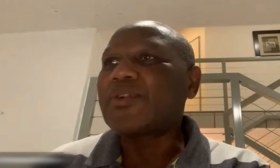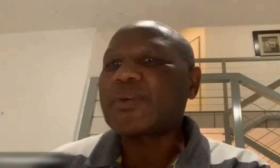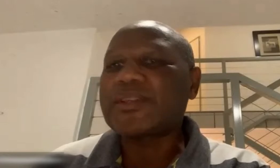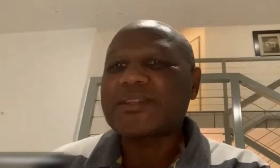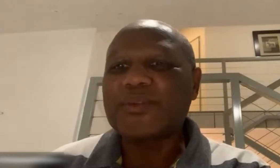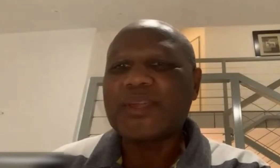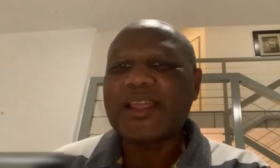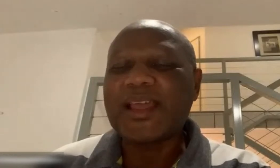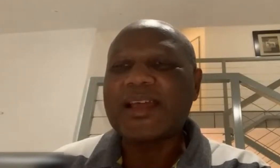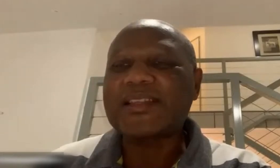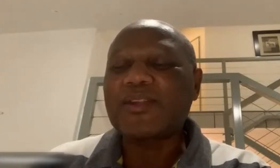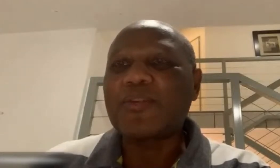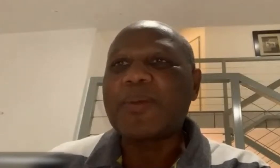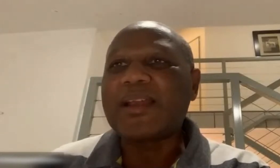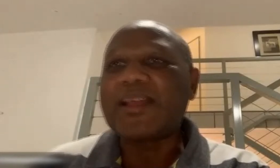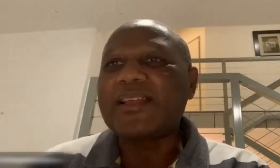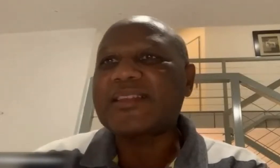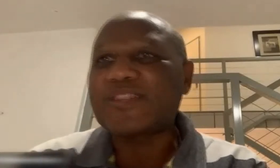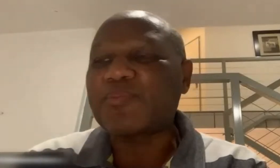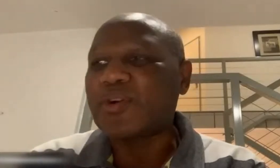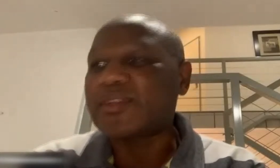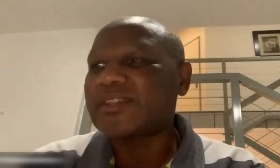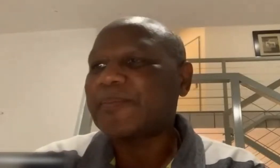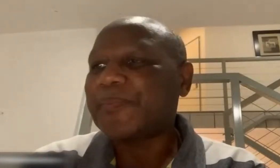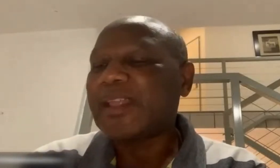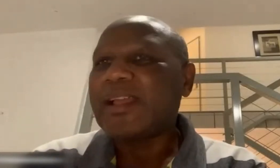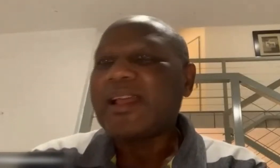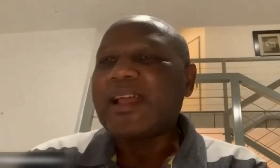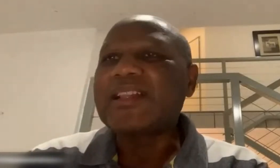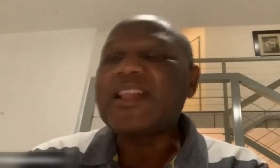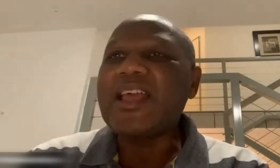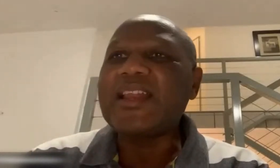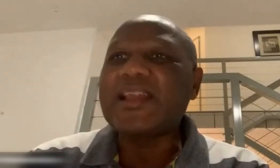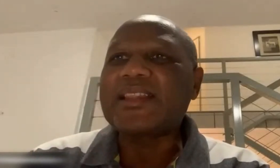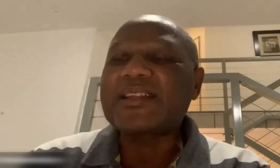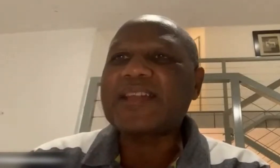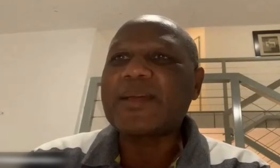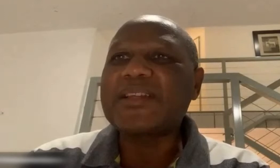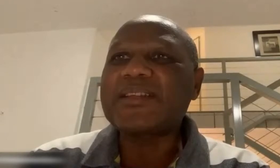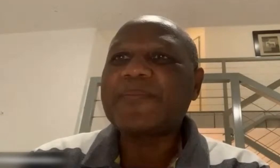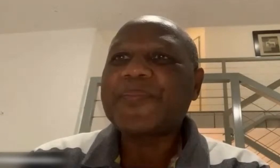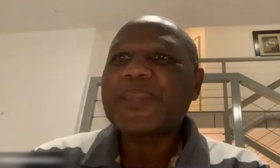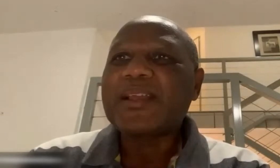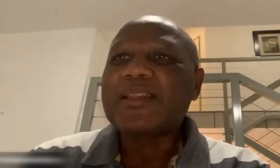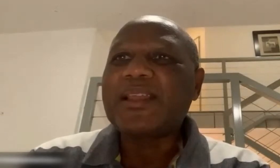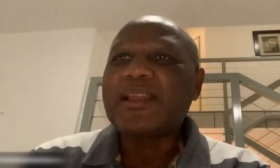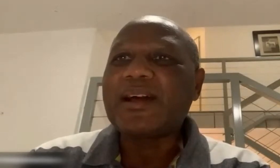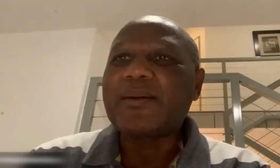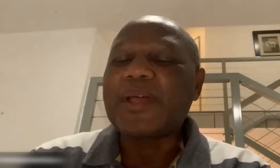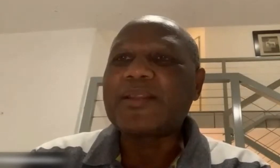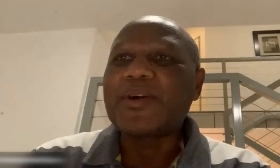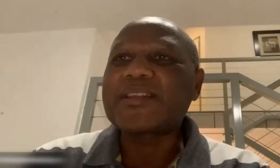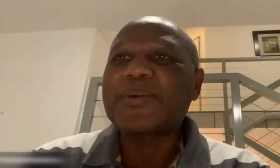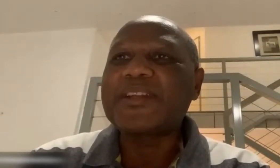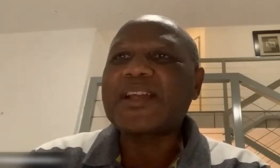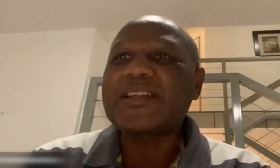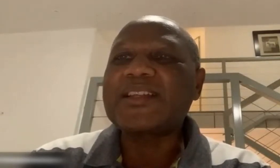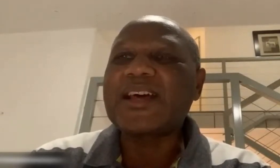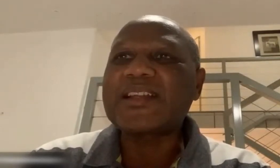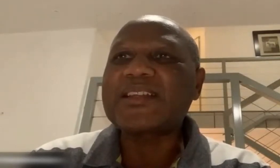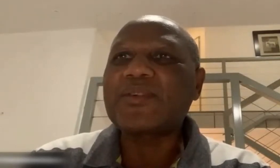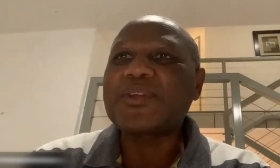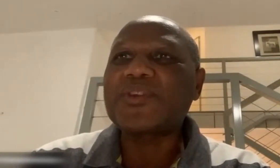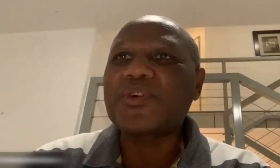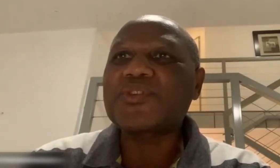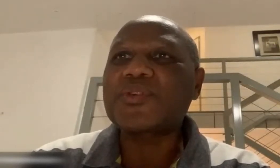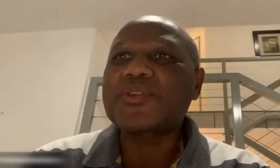which was looking at the global AIDS response. And clearly at that summit, there was a political declaration